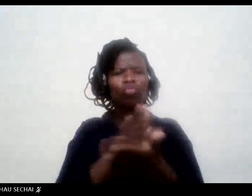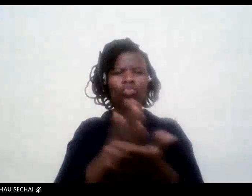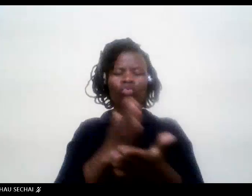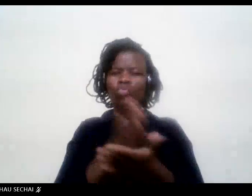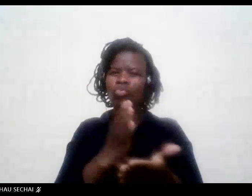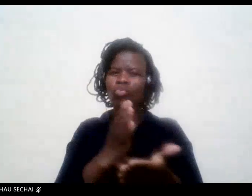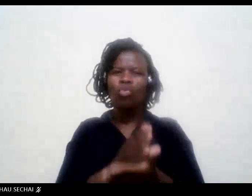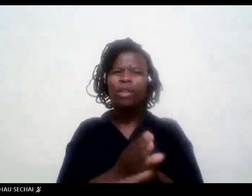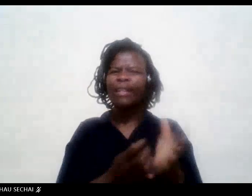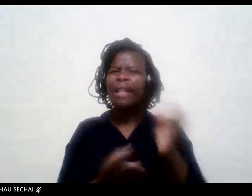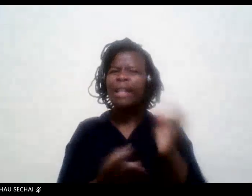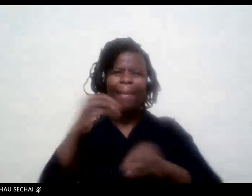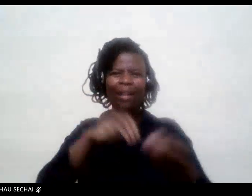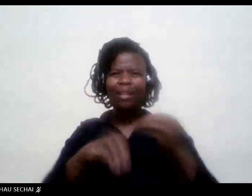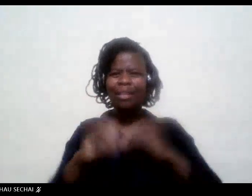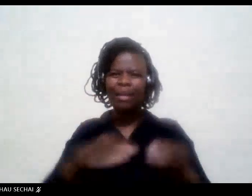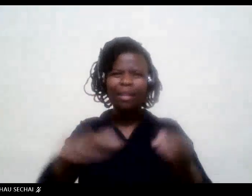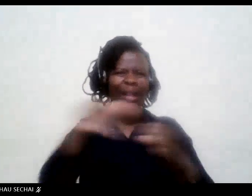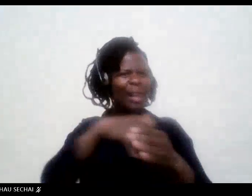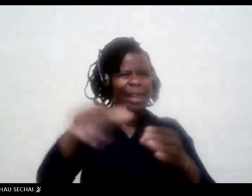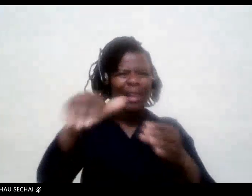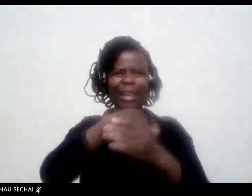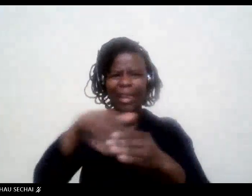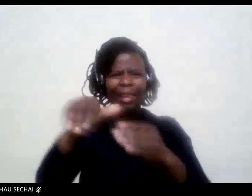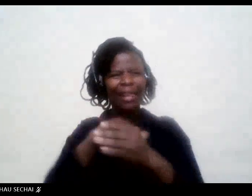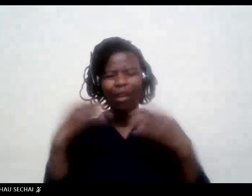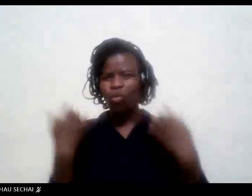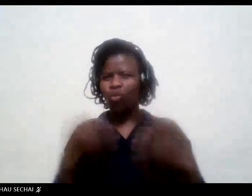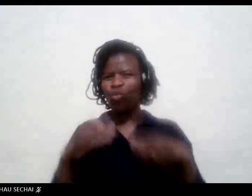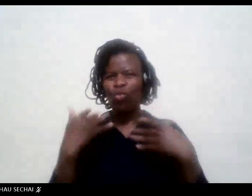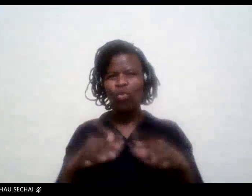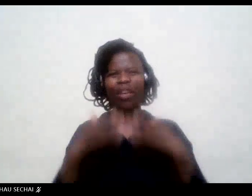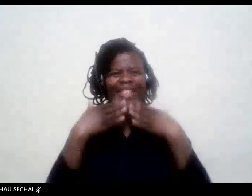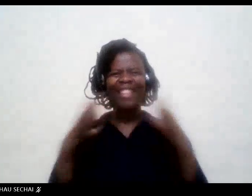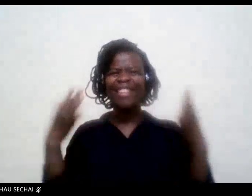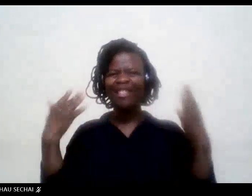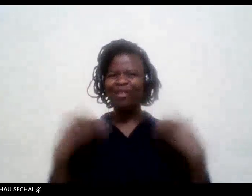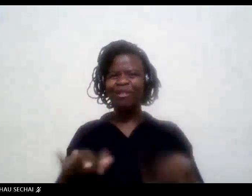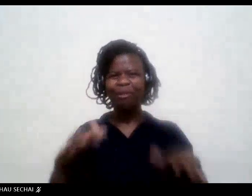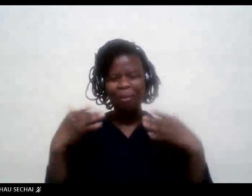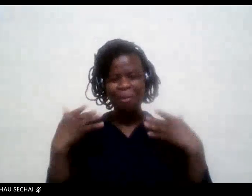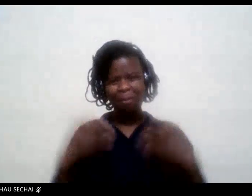very interactive. I've enjoyed this as well. Thank you.